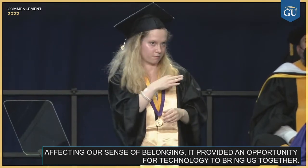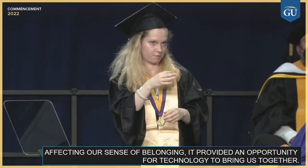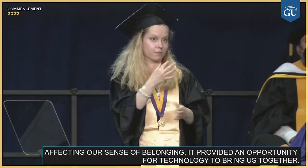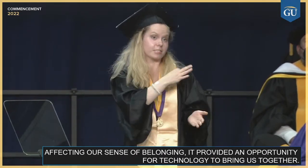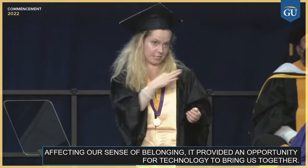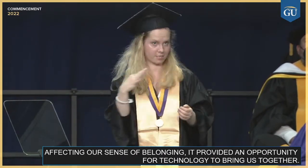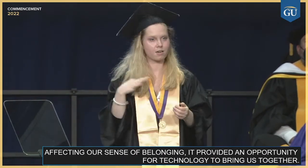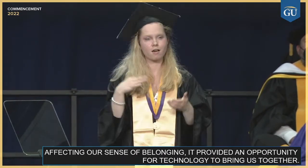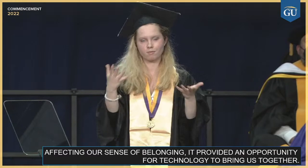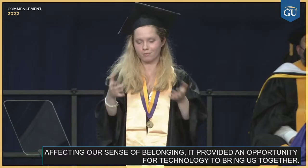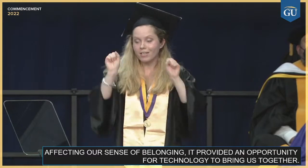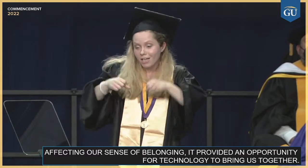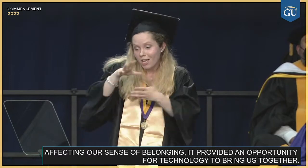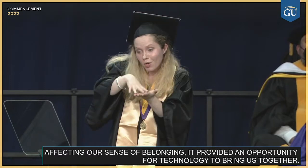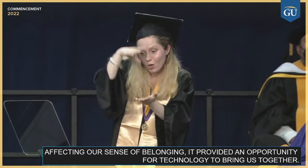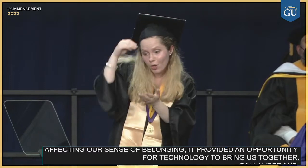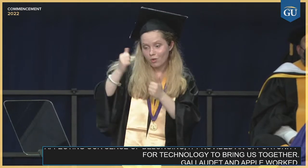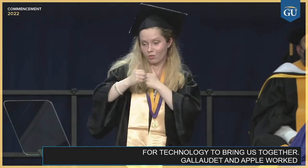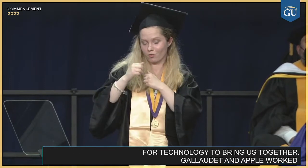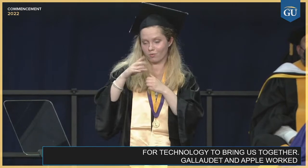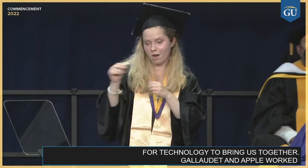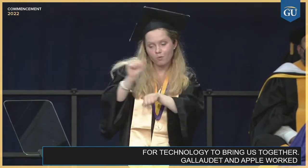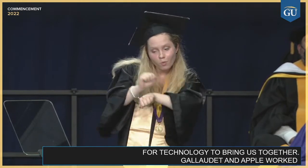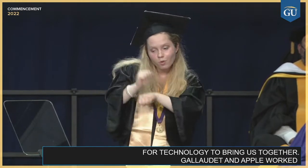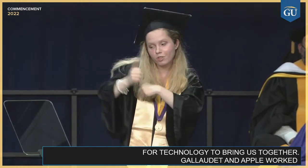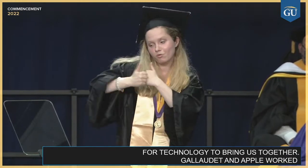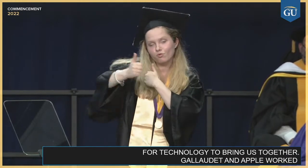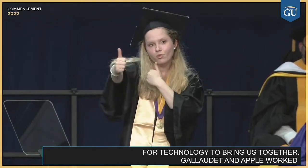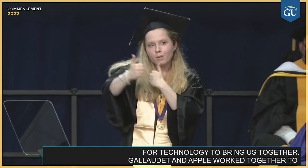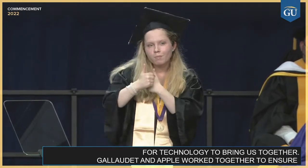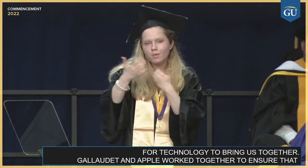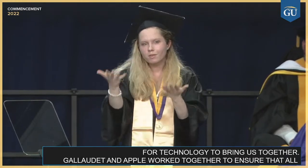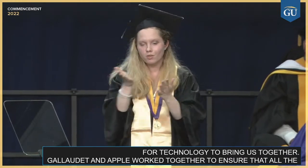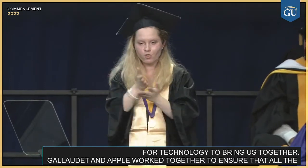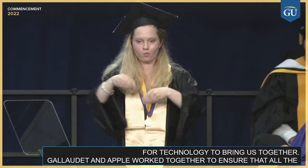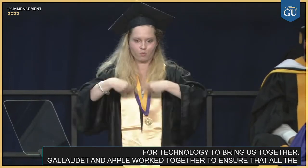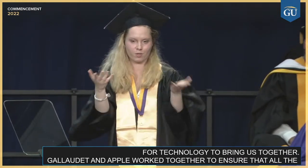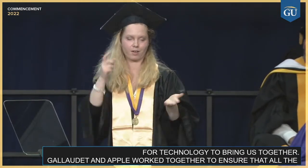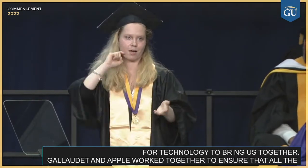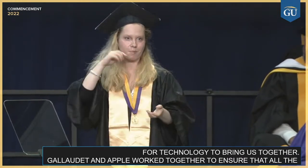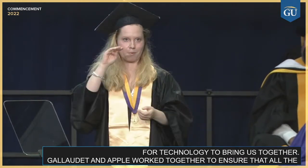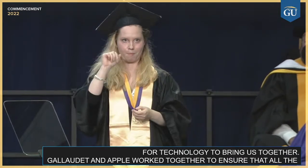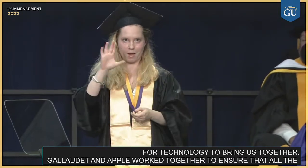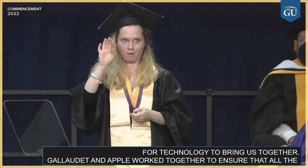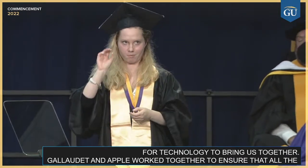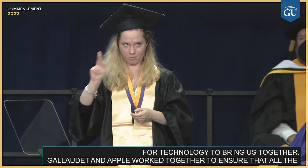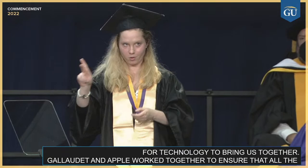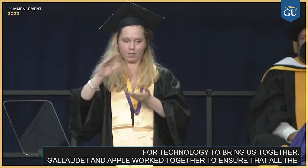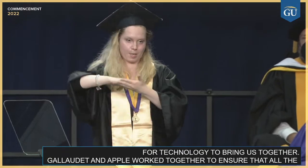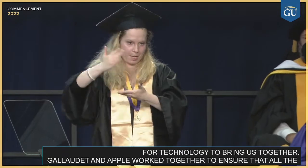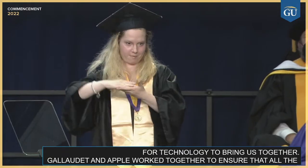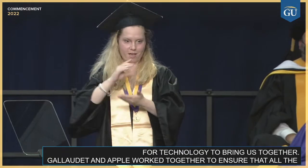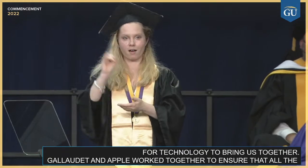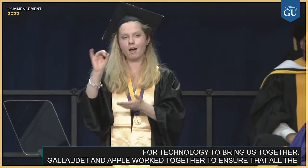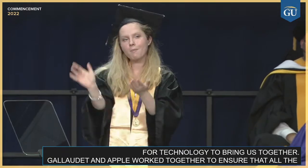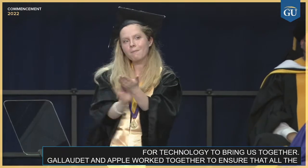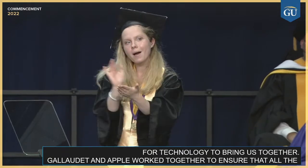worked together to ensure that all of the students, faculty members, and staff could learn